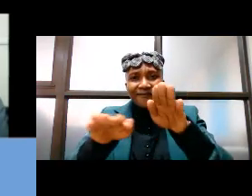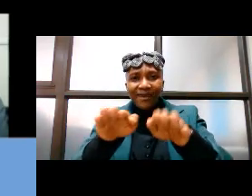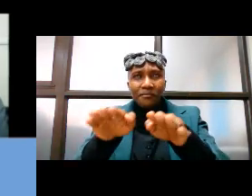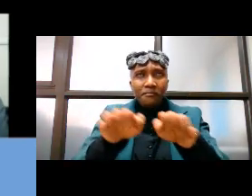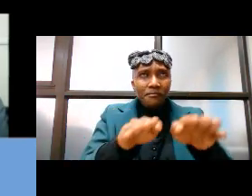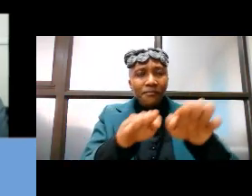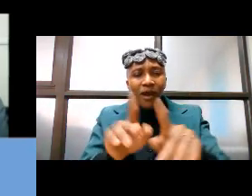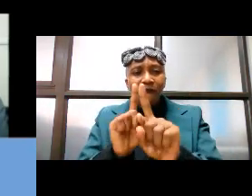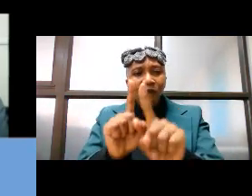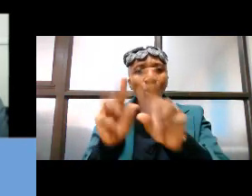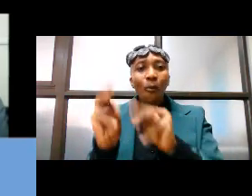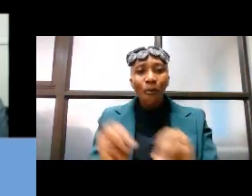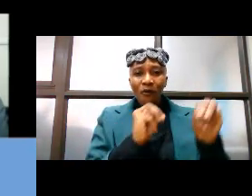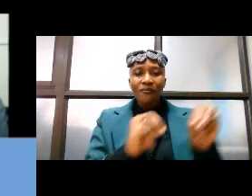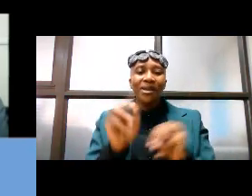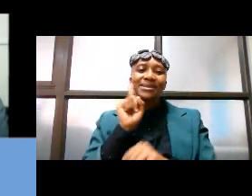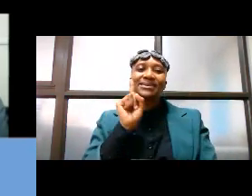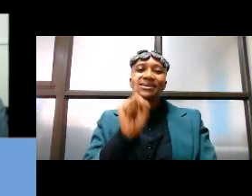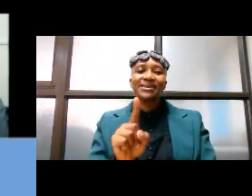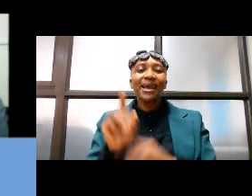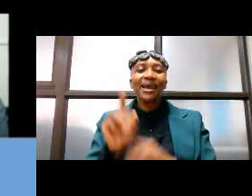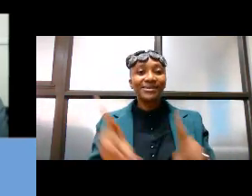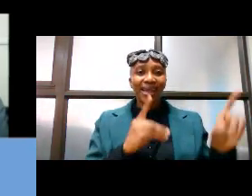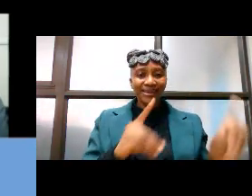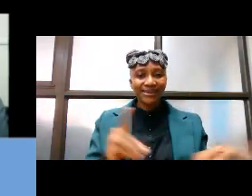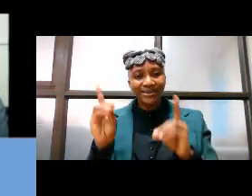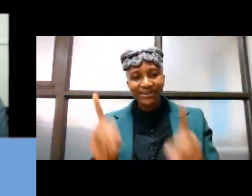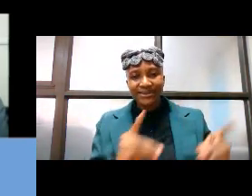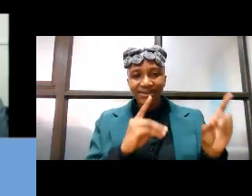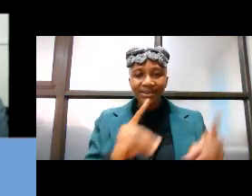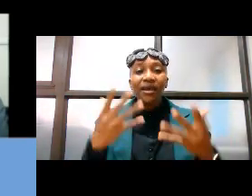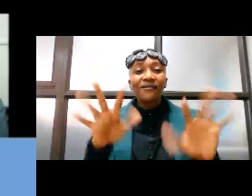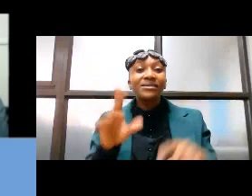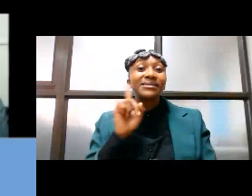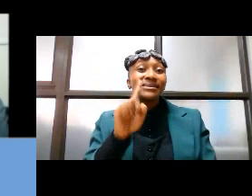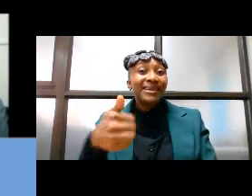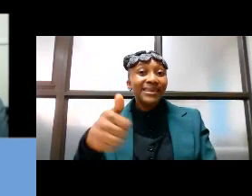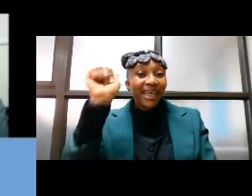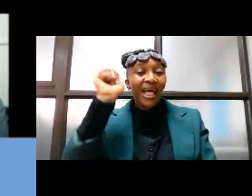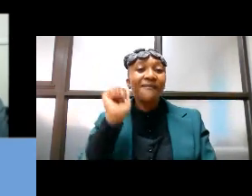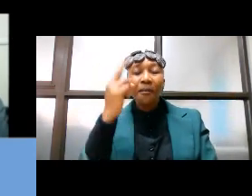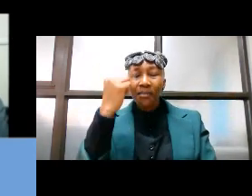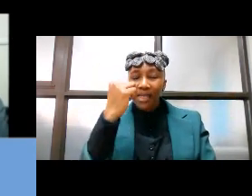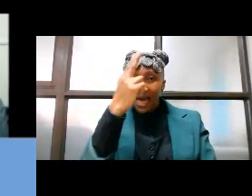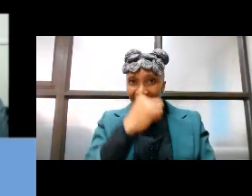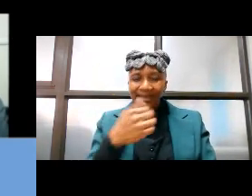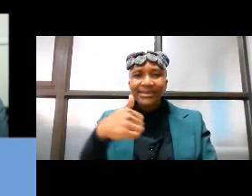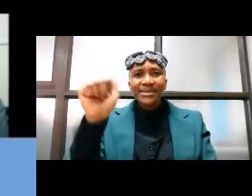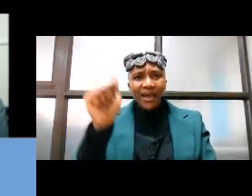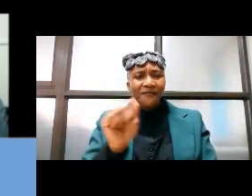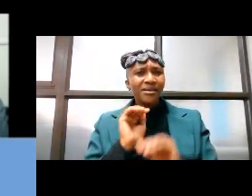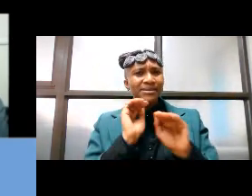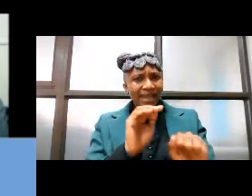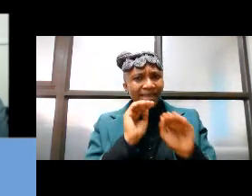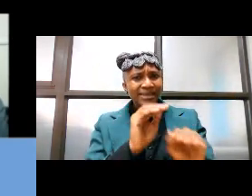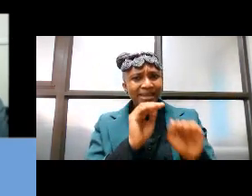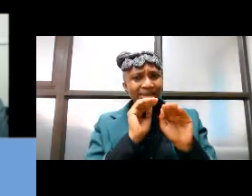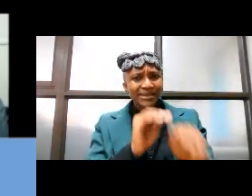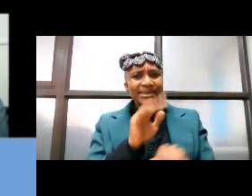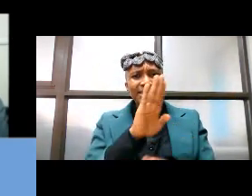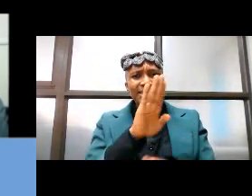dancing. And the teacher herself was blind and managed to teach Haben how to dance,